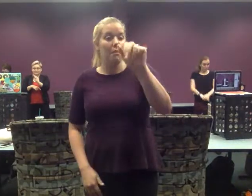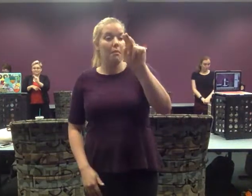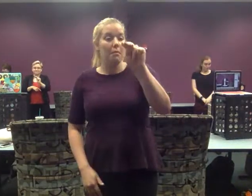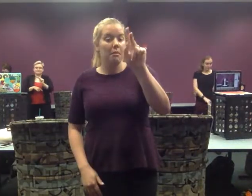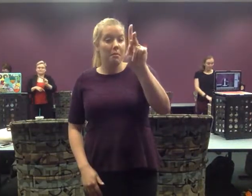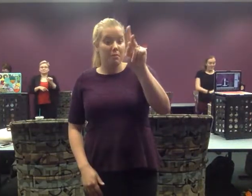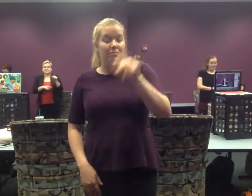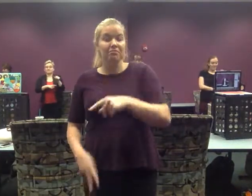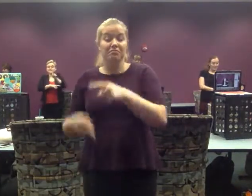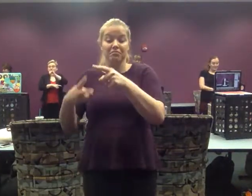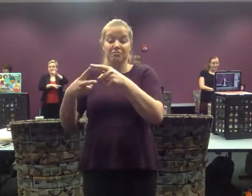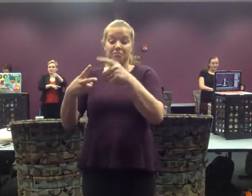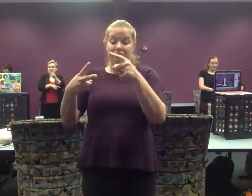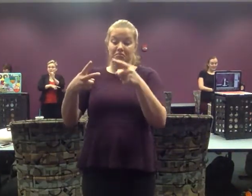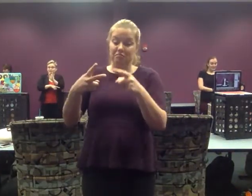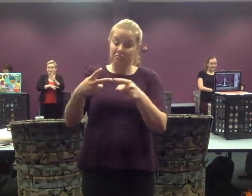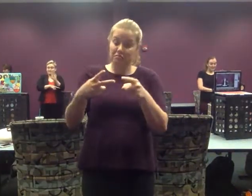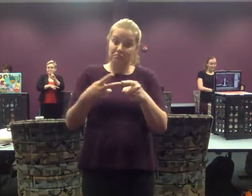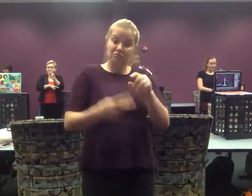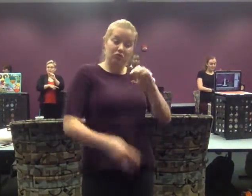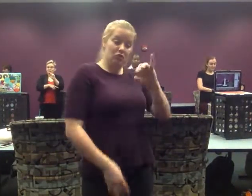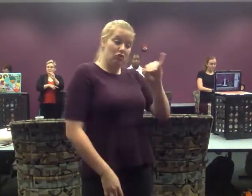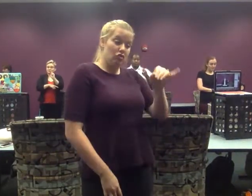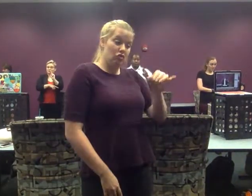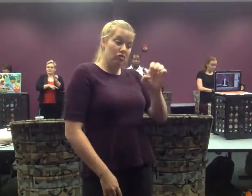Jefferson, a landed aristocrat from Virginia,